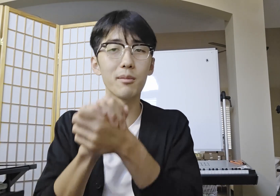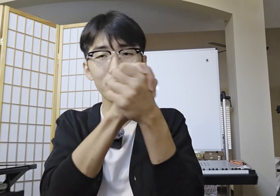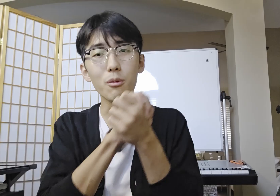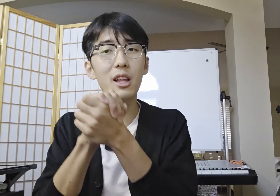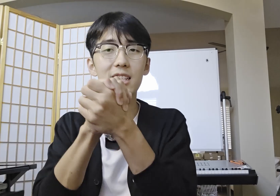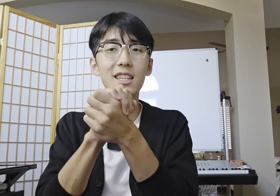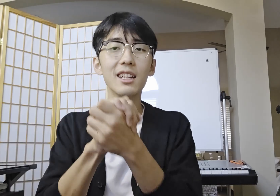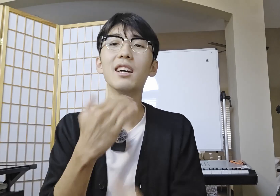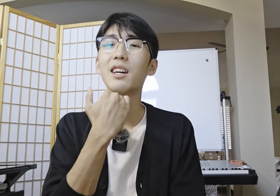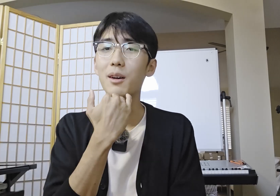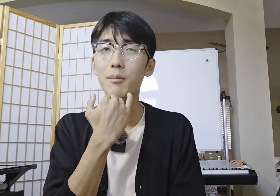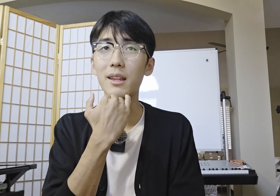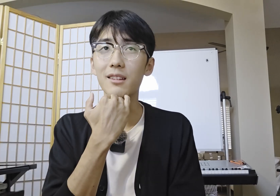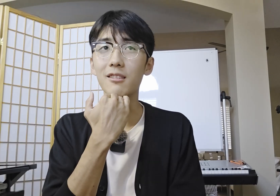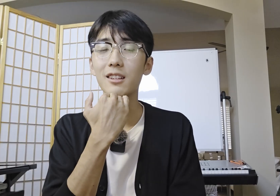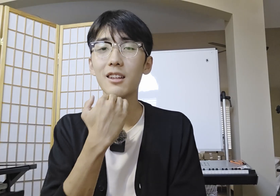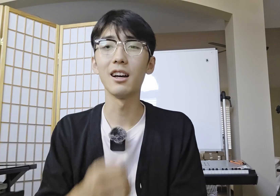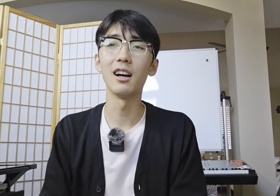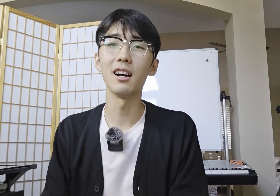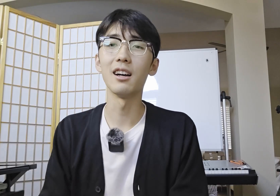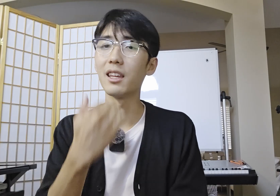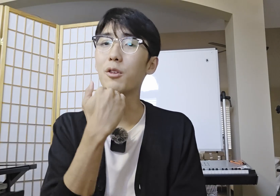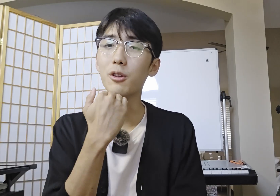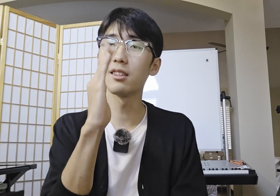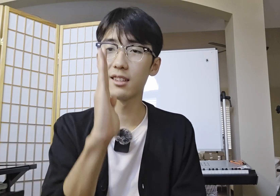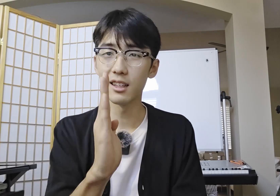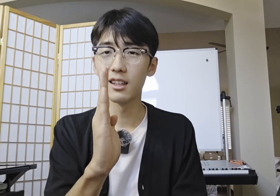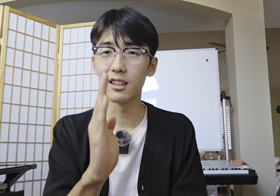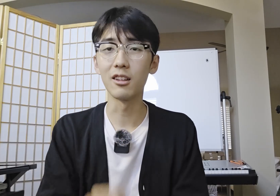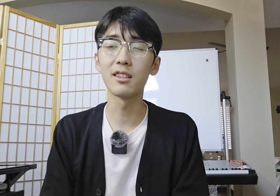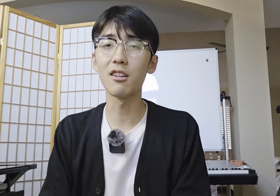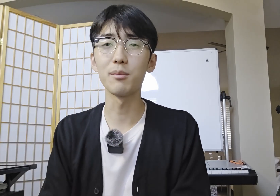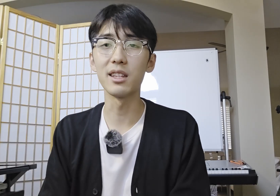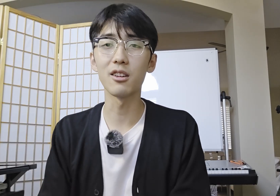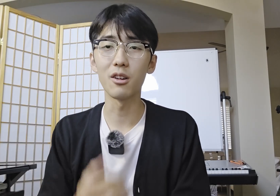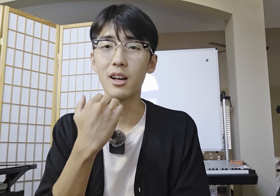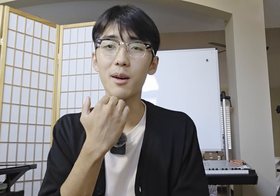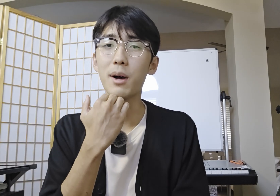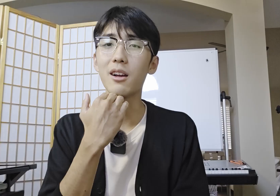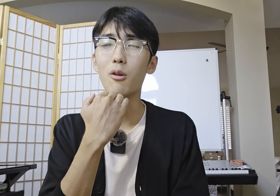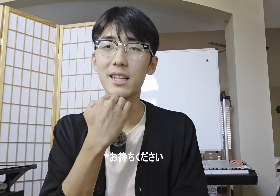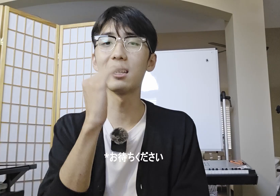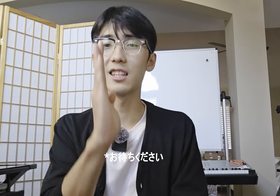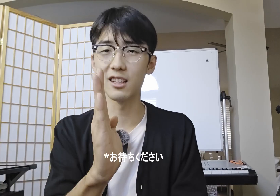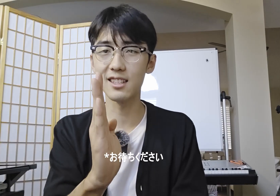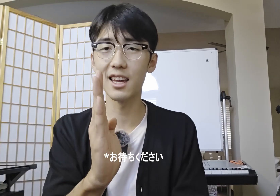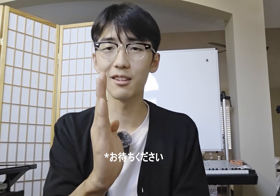But tomodachi mataru. If you do this, this also means omachi shite kudasai, which